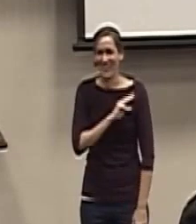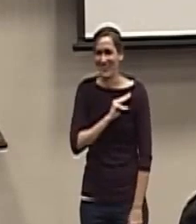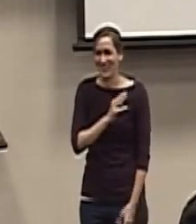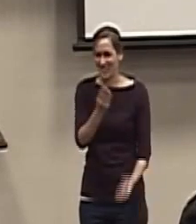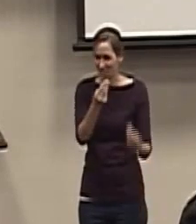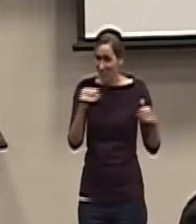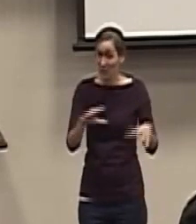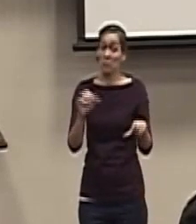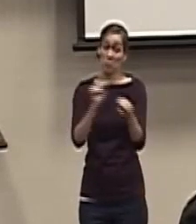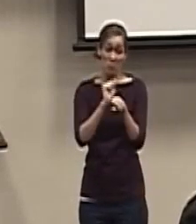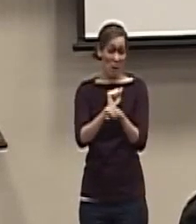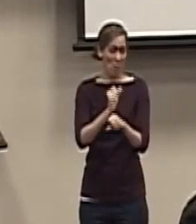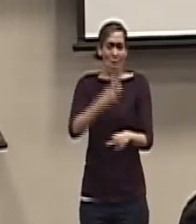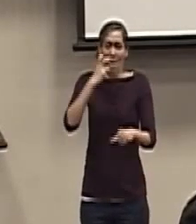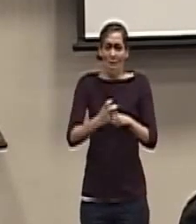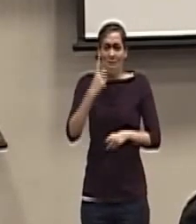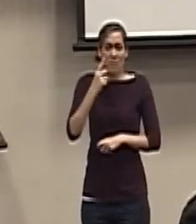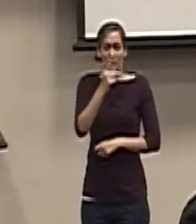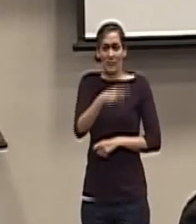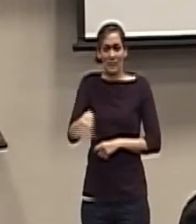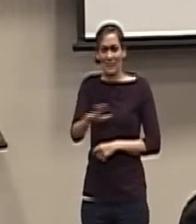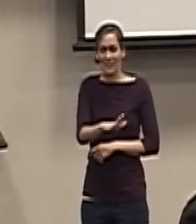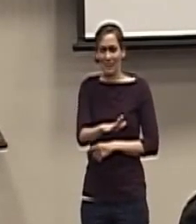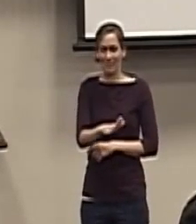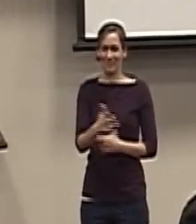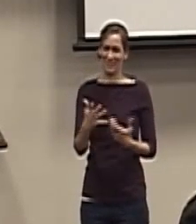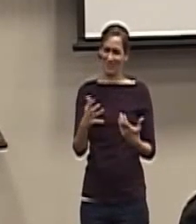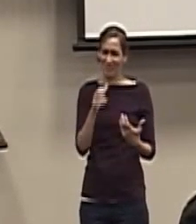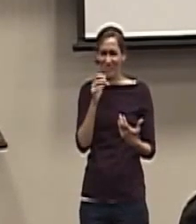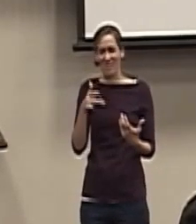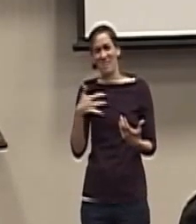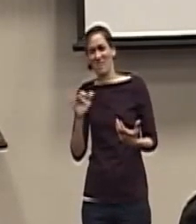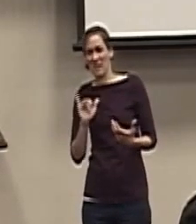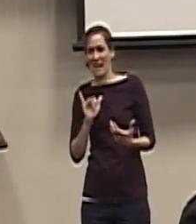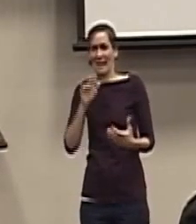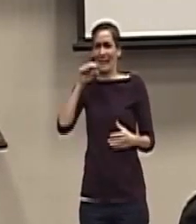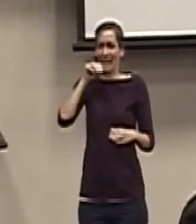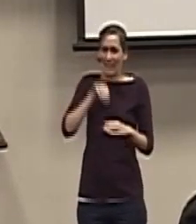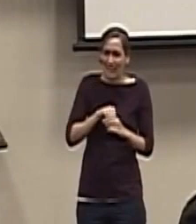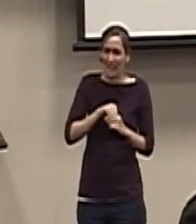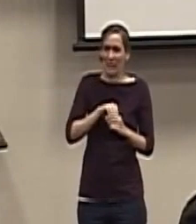I worked hard for the kingdom, but I don't know that I ever felt like I was doing mission work.